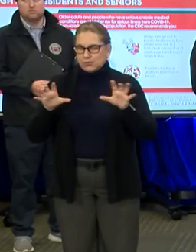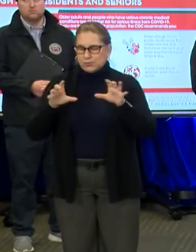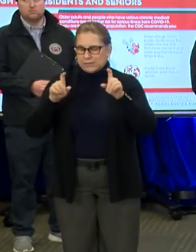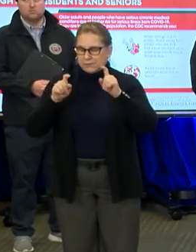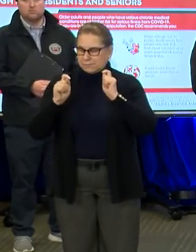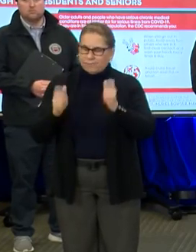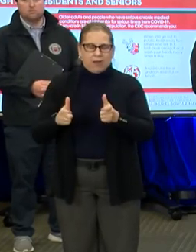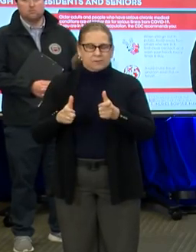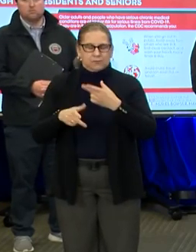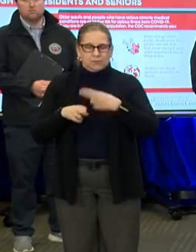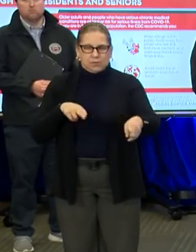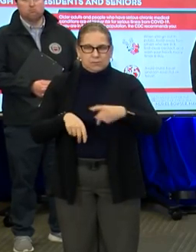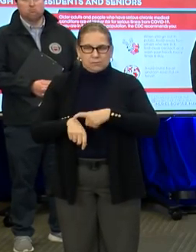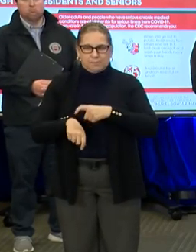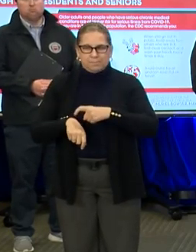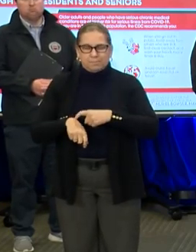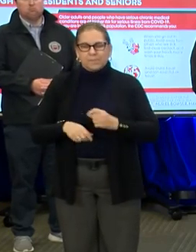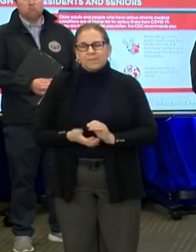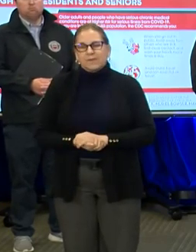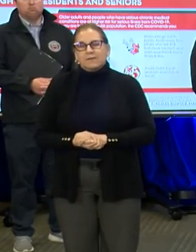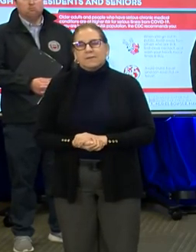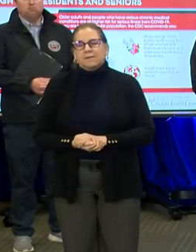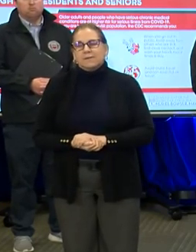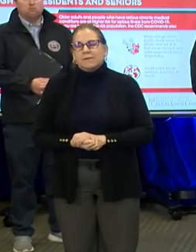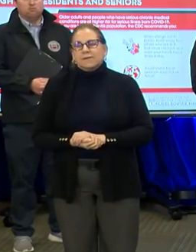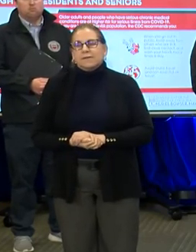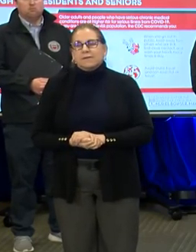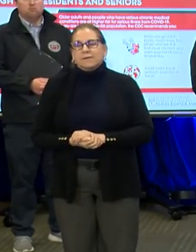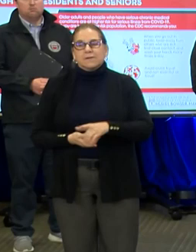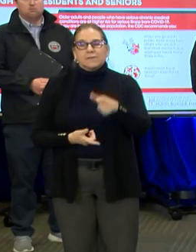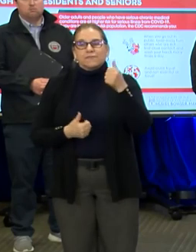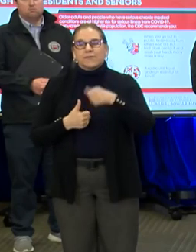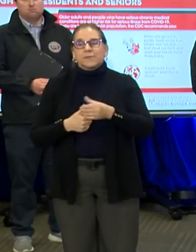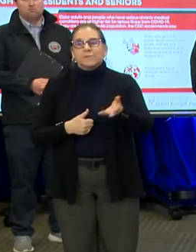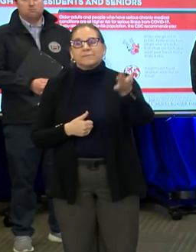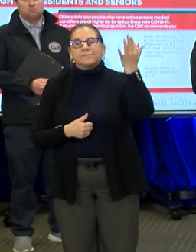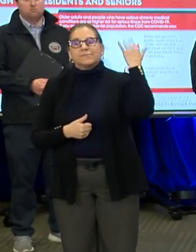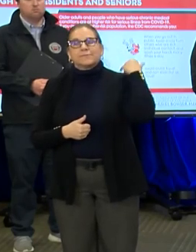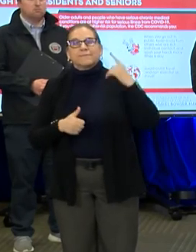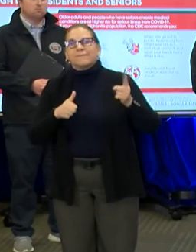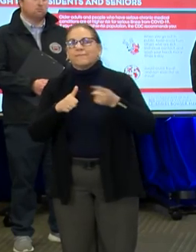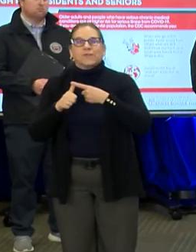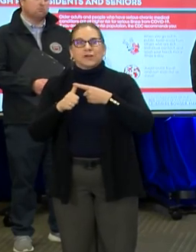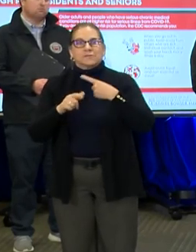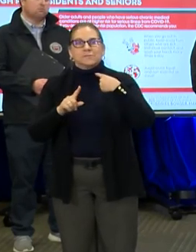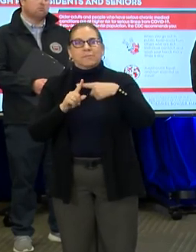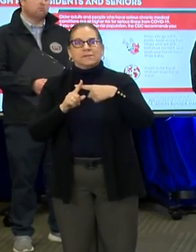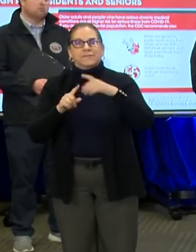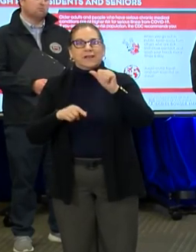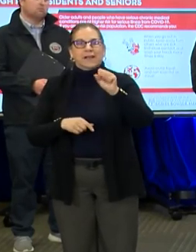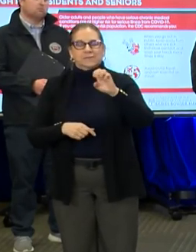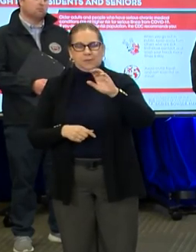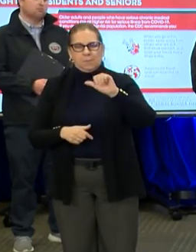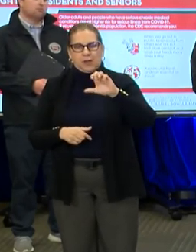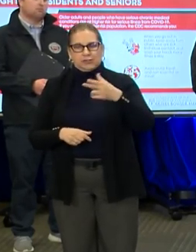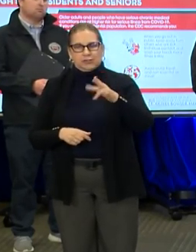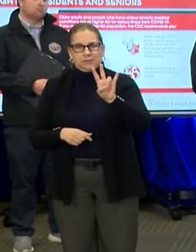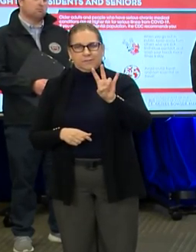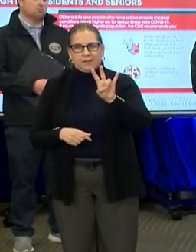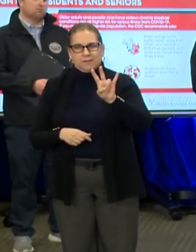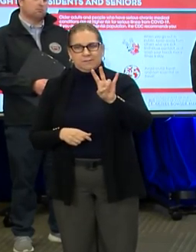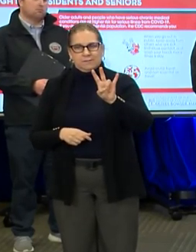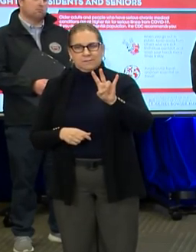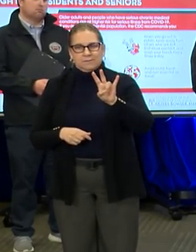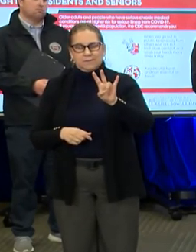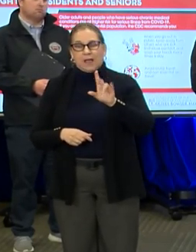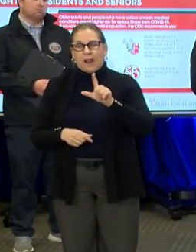on March 7th, at that time, our lab was processing about 15 test results per day.